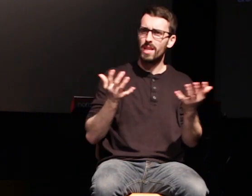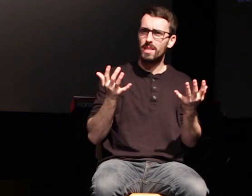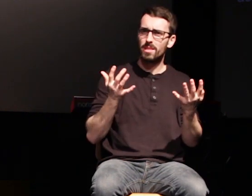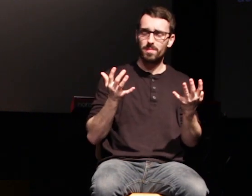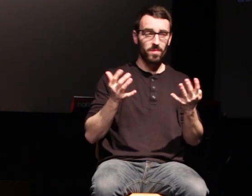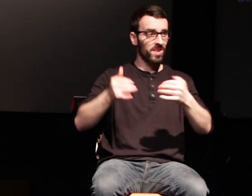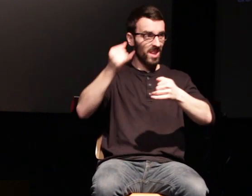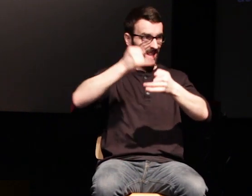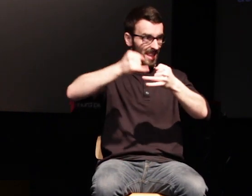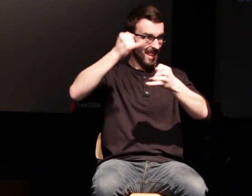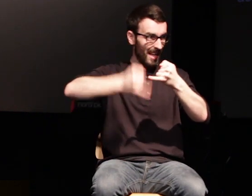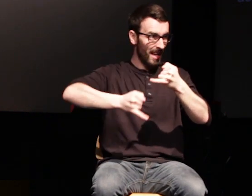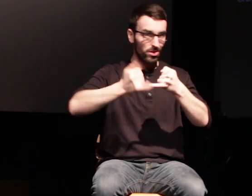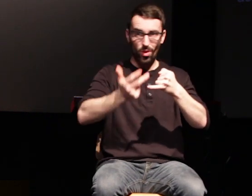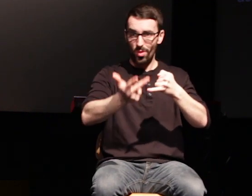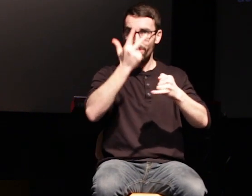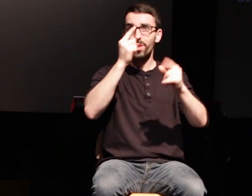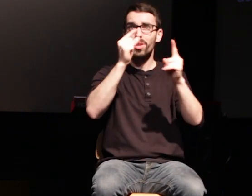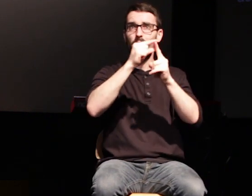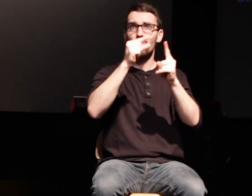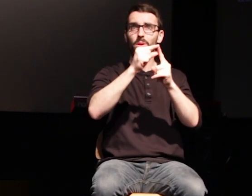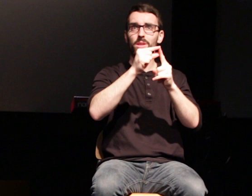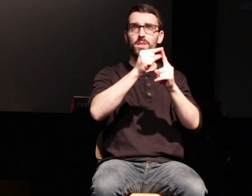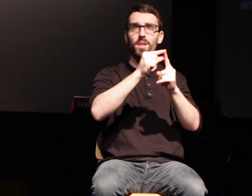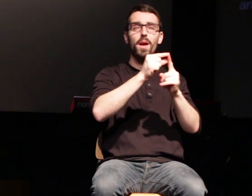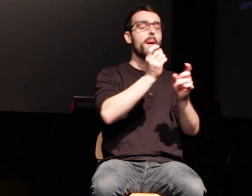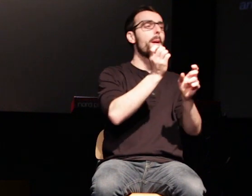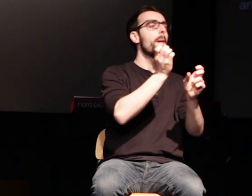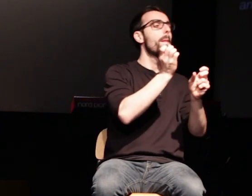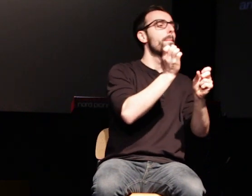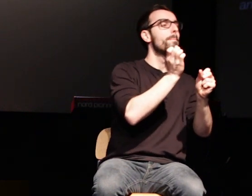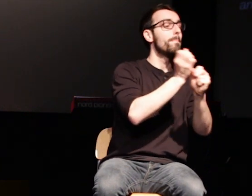words, and it says, making it unfruitful.